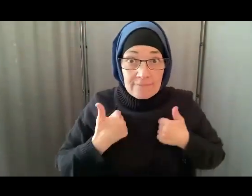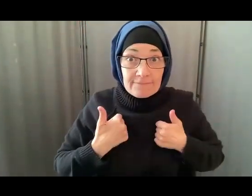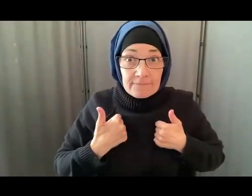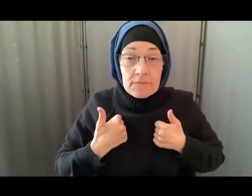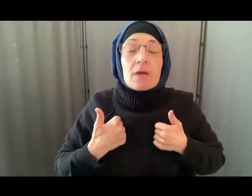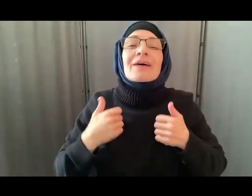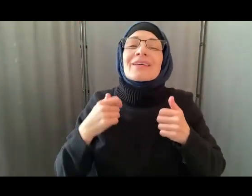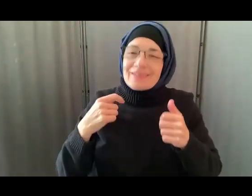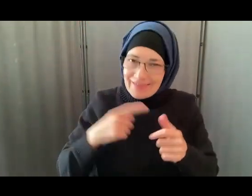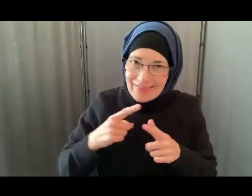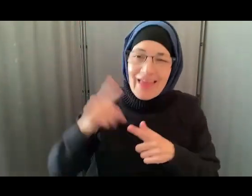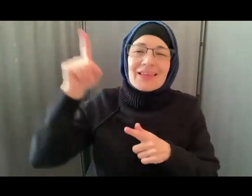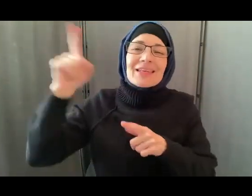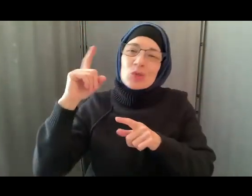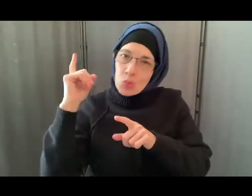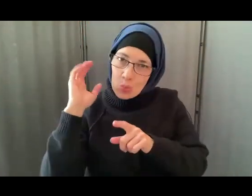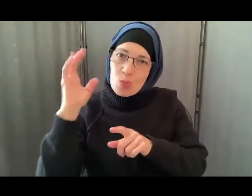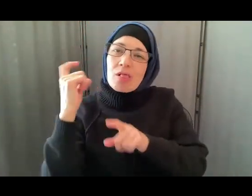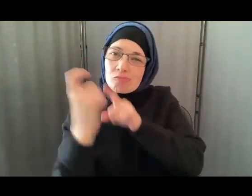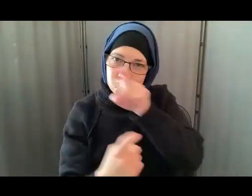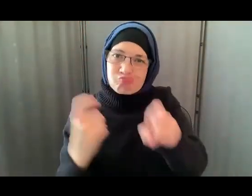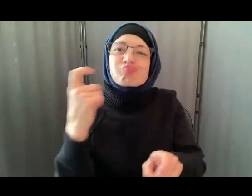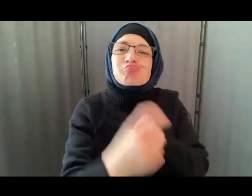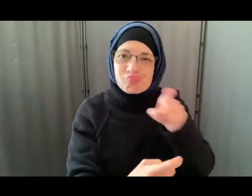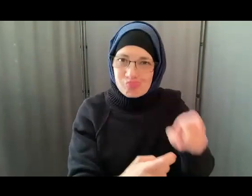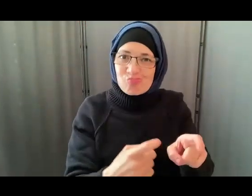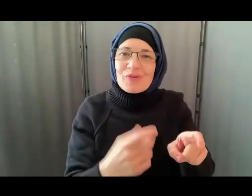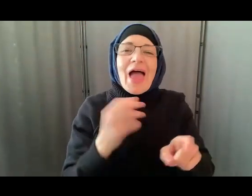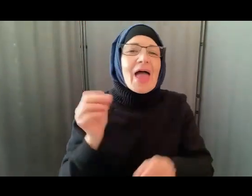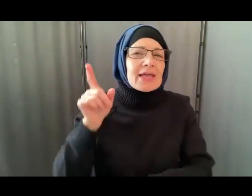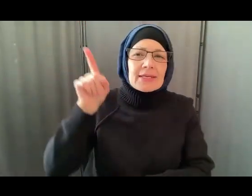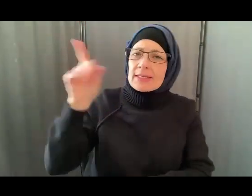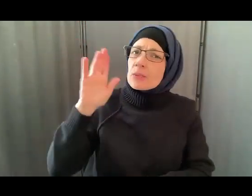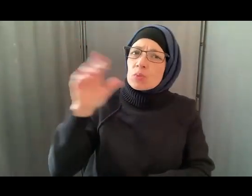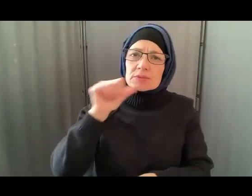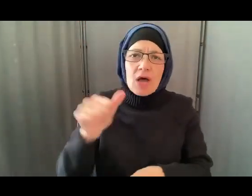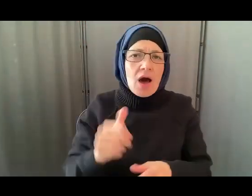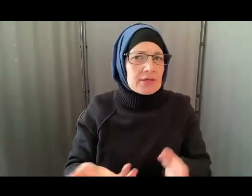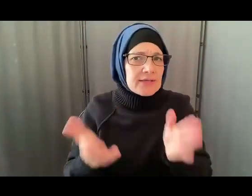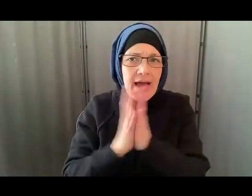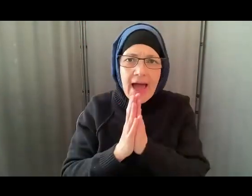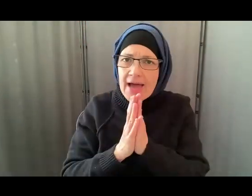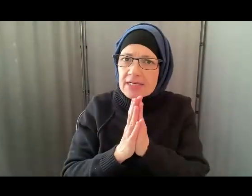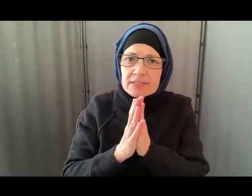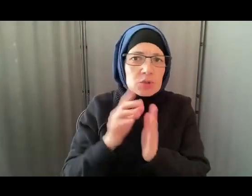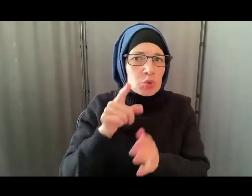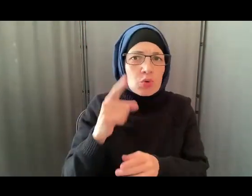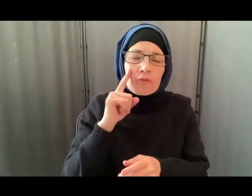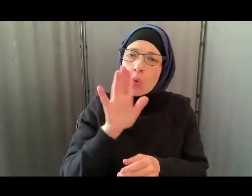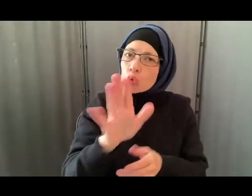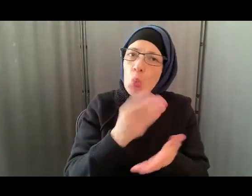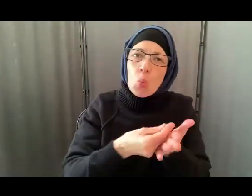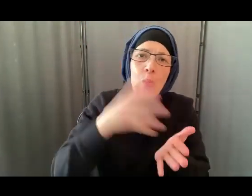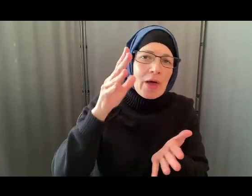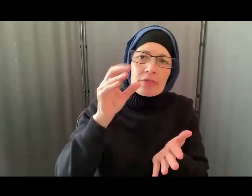will give you your rewards and will not ask you for your wealth or your money.